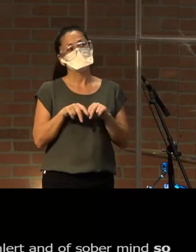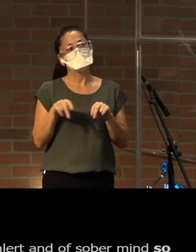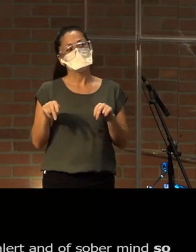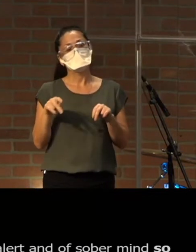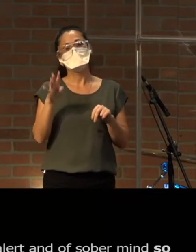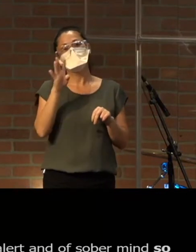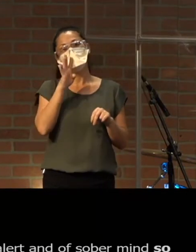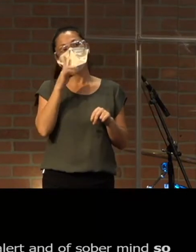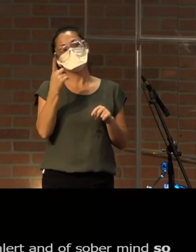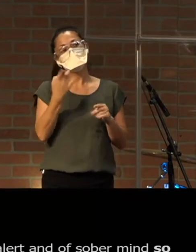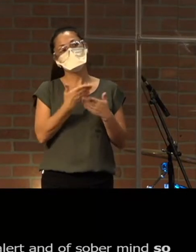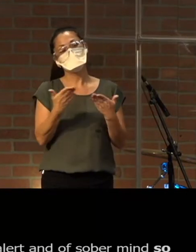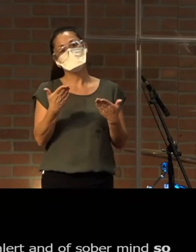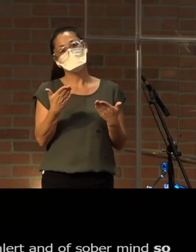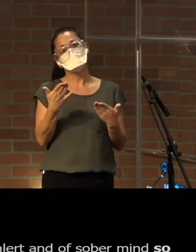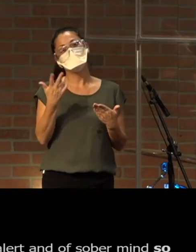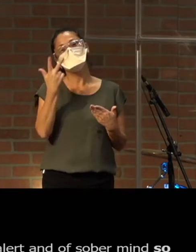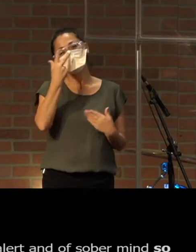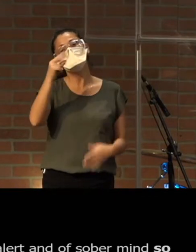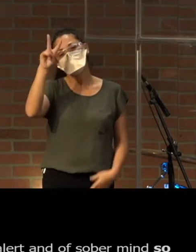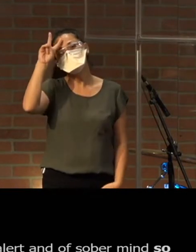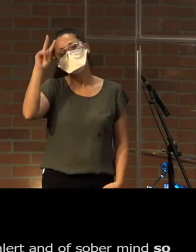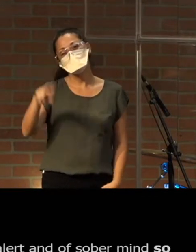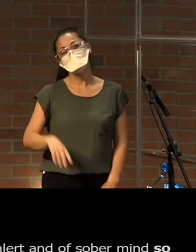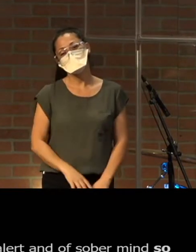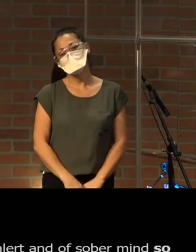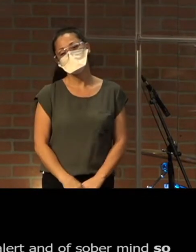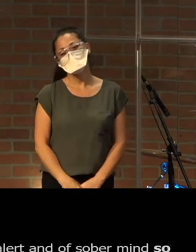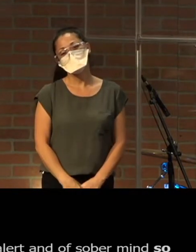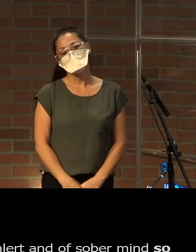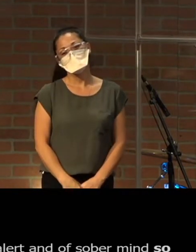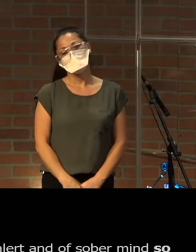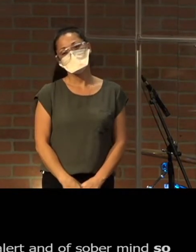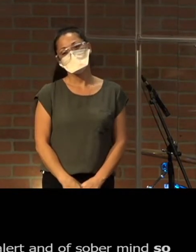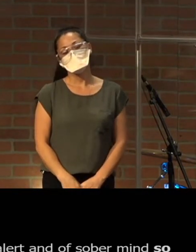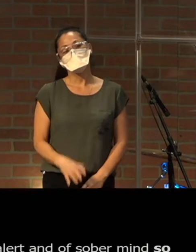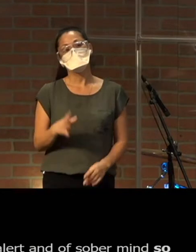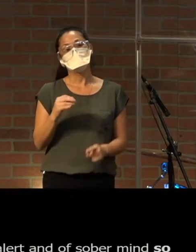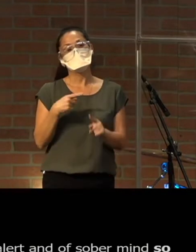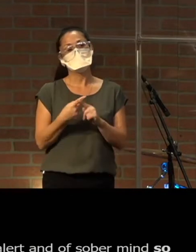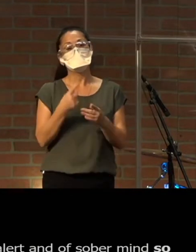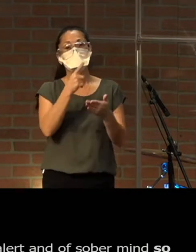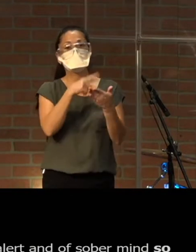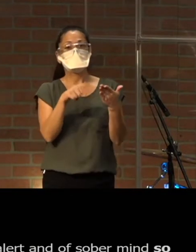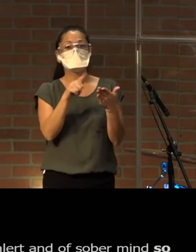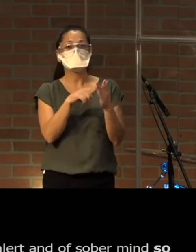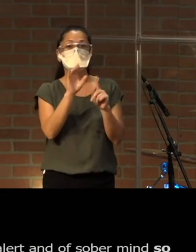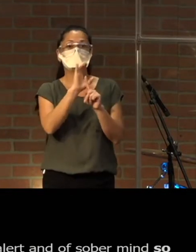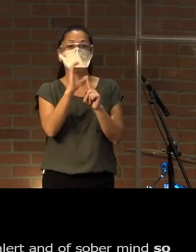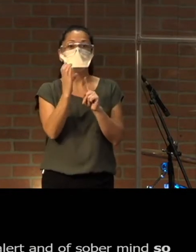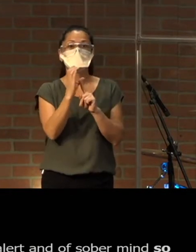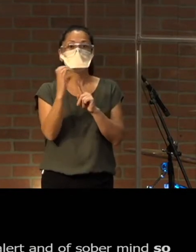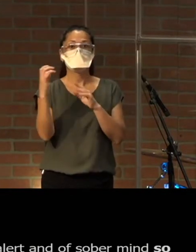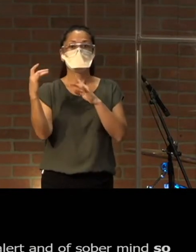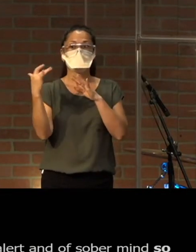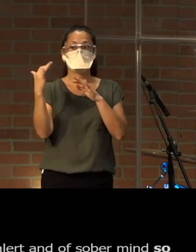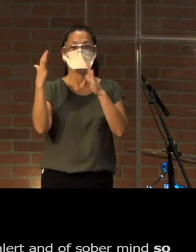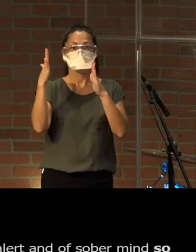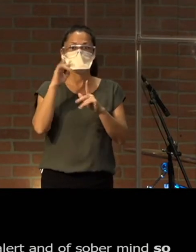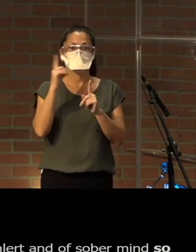say something pretty stupid. And then the cancel culture warriors will come after